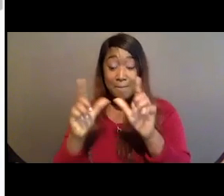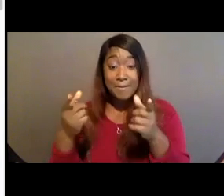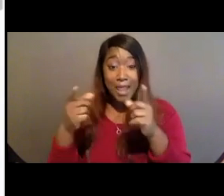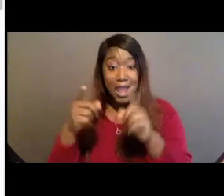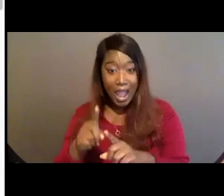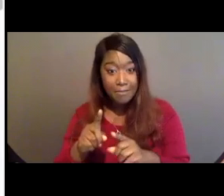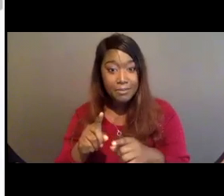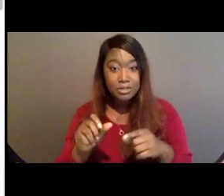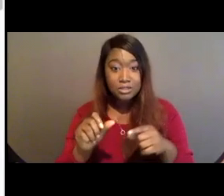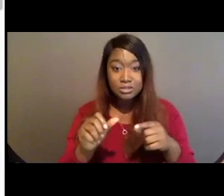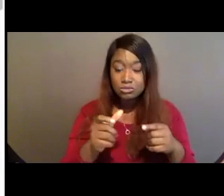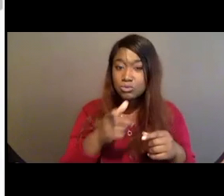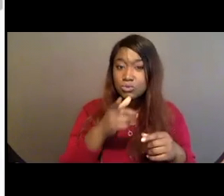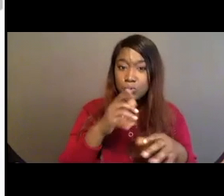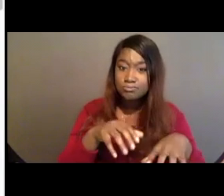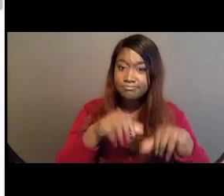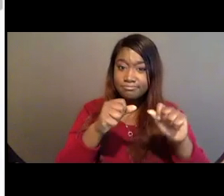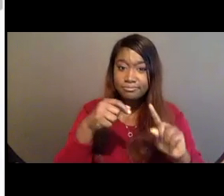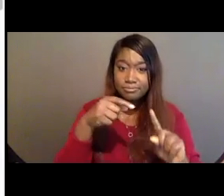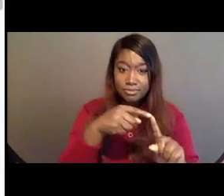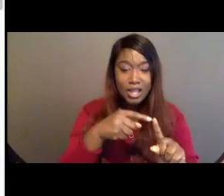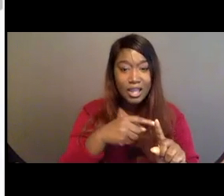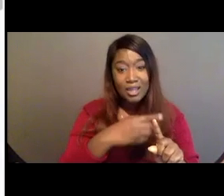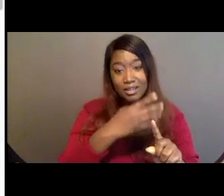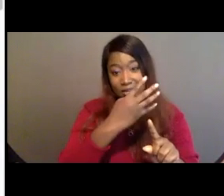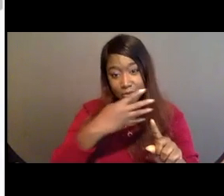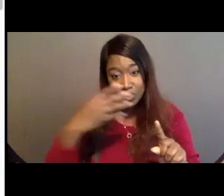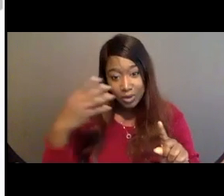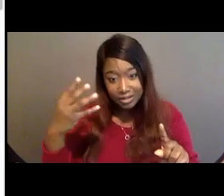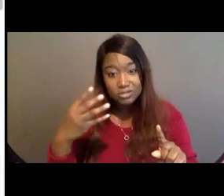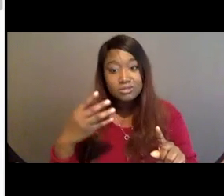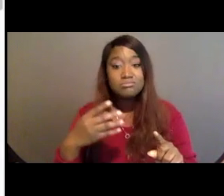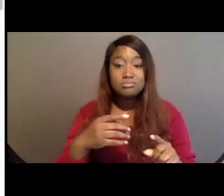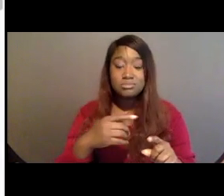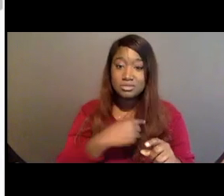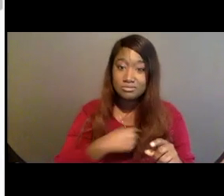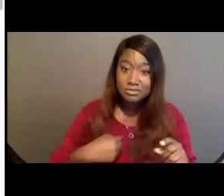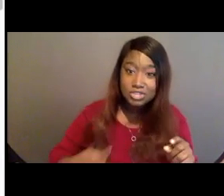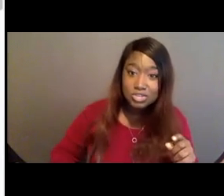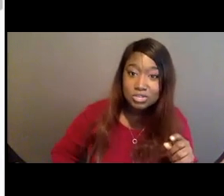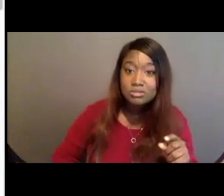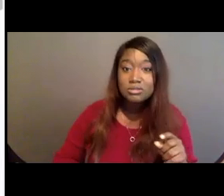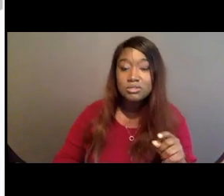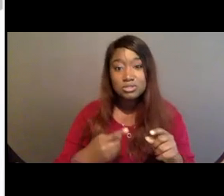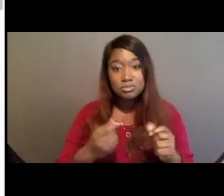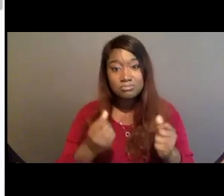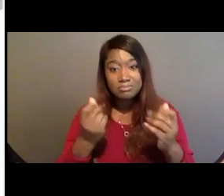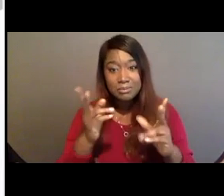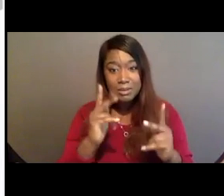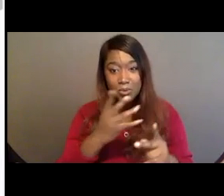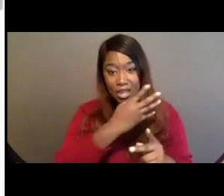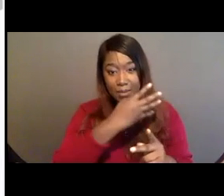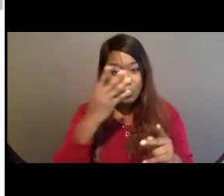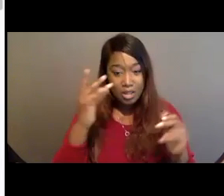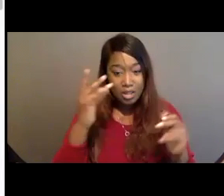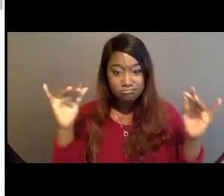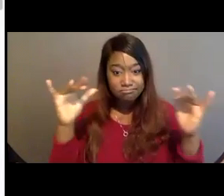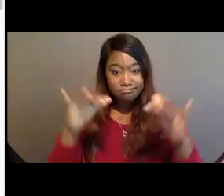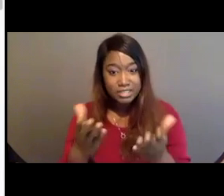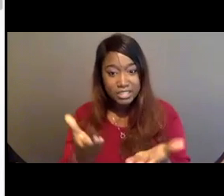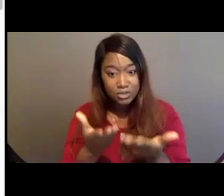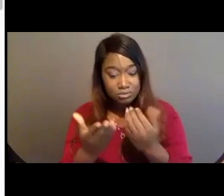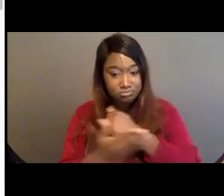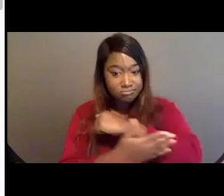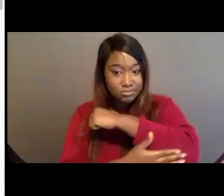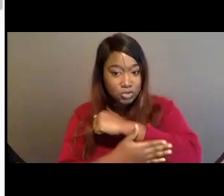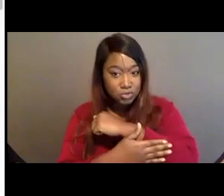immigration, with the immigration waves that came over from the beginning to this country. Included not only were folks that